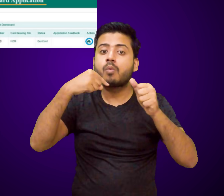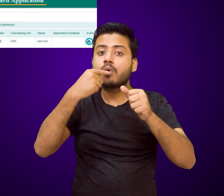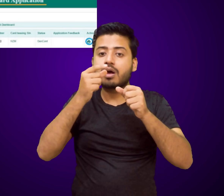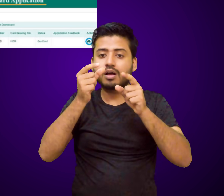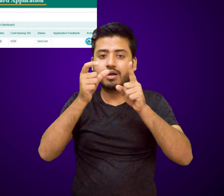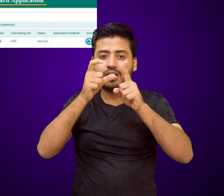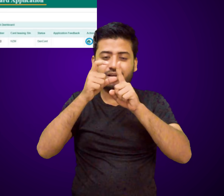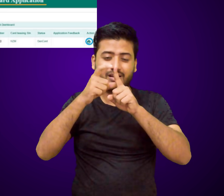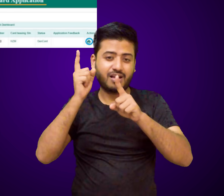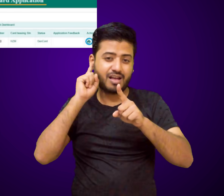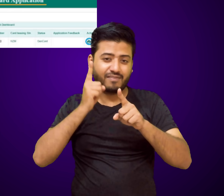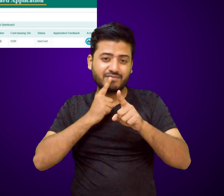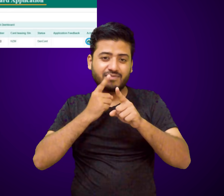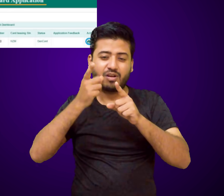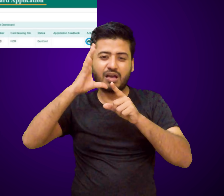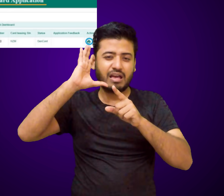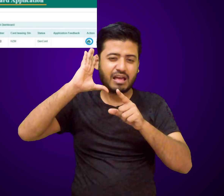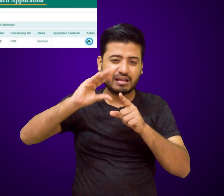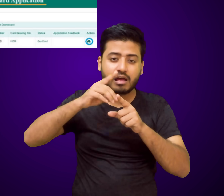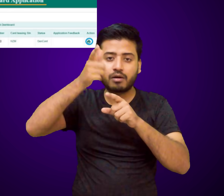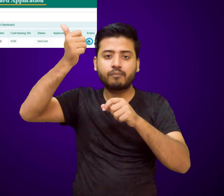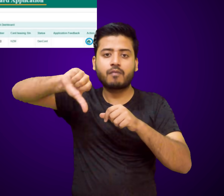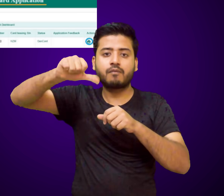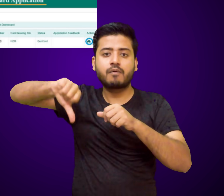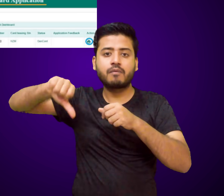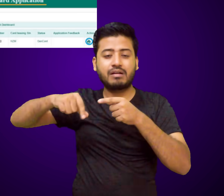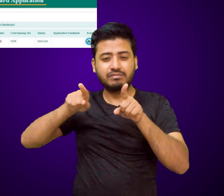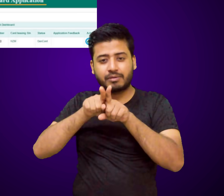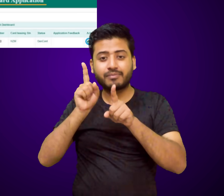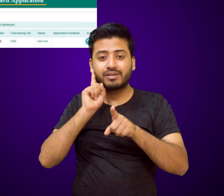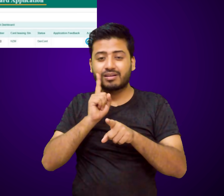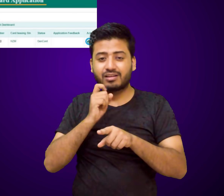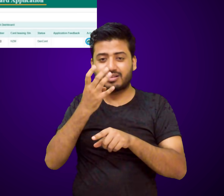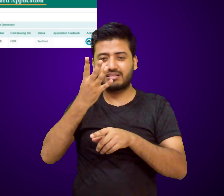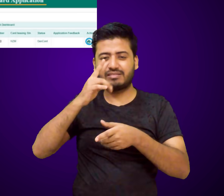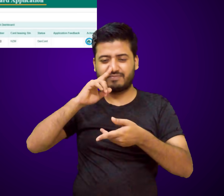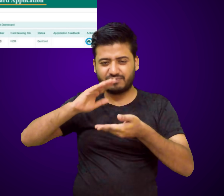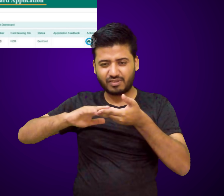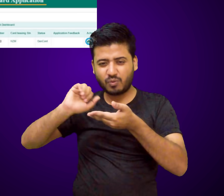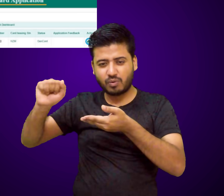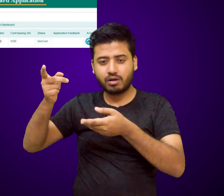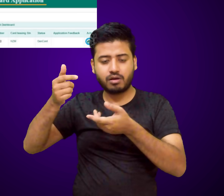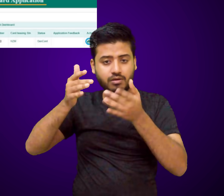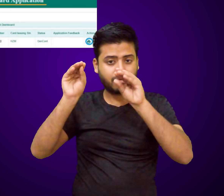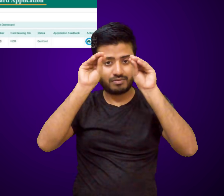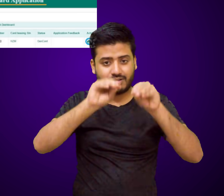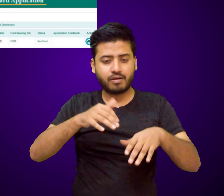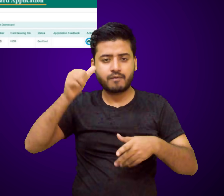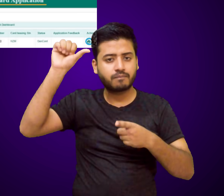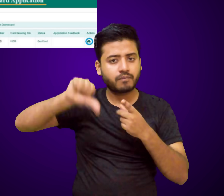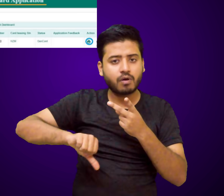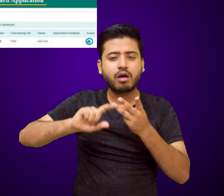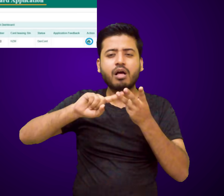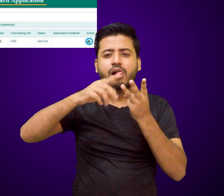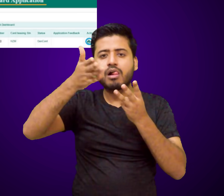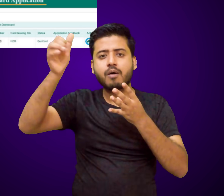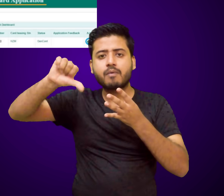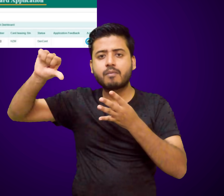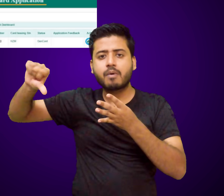in second class and sleeper class. Persons with disabilities. DIVYANGJAN. Eligibility. The concession is